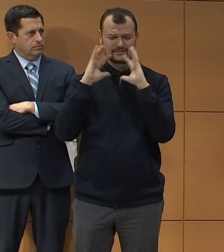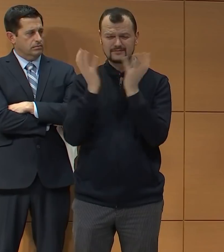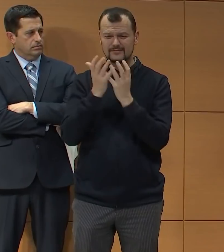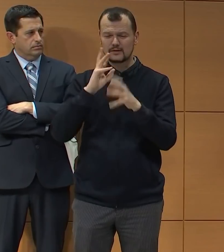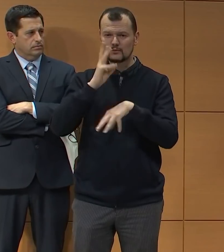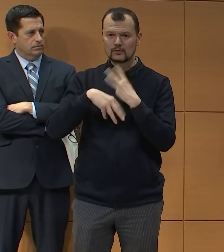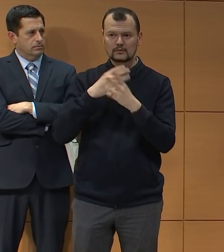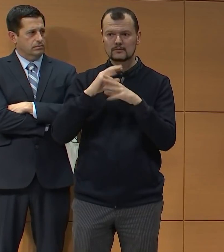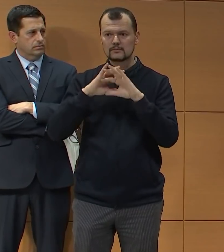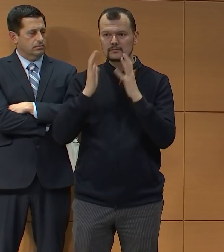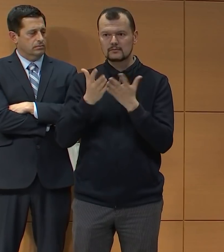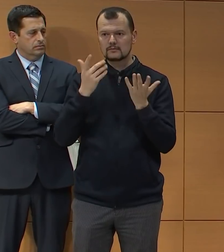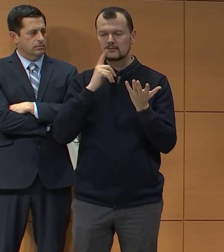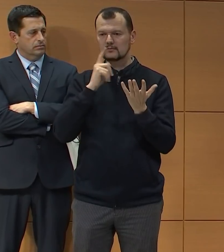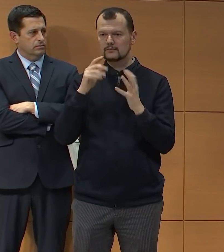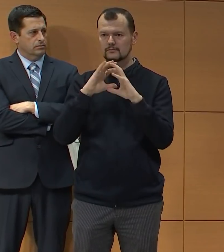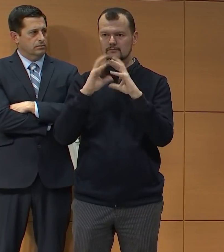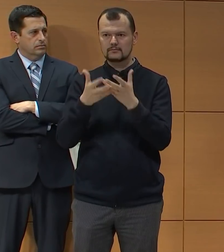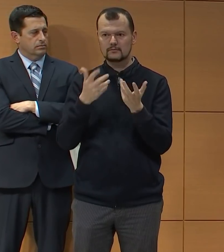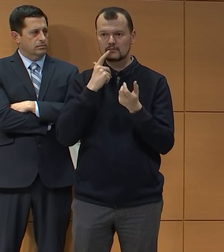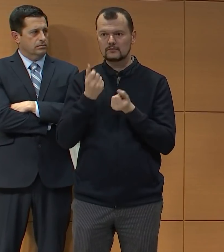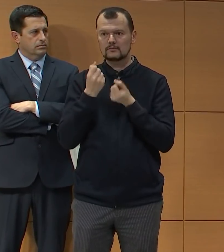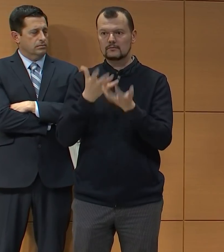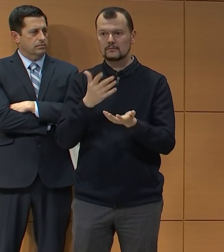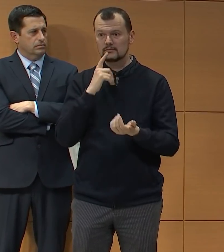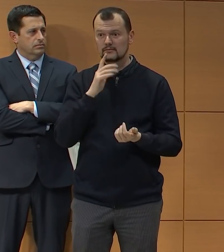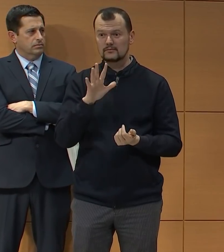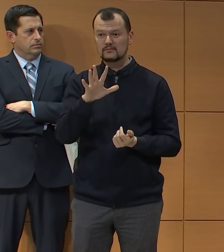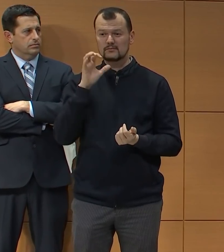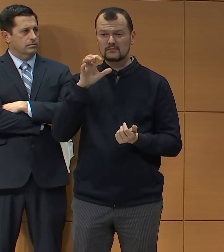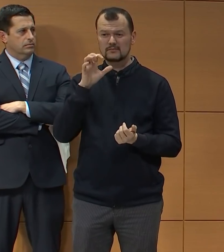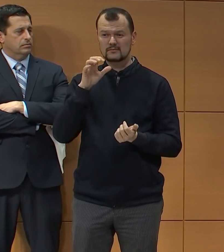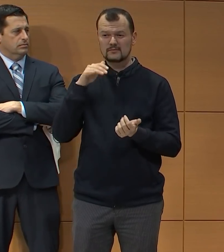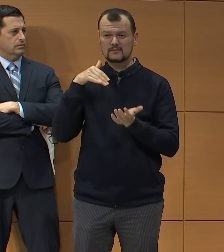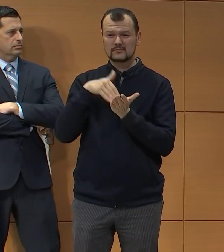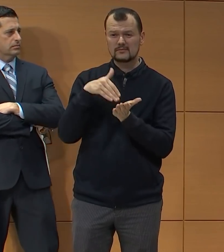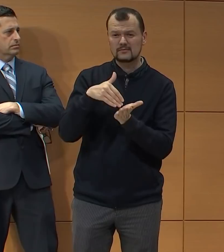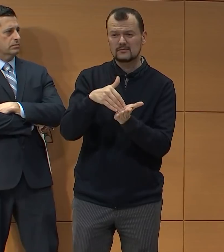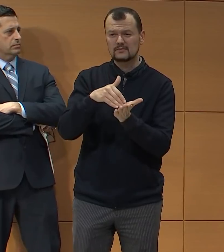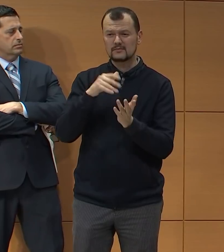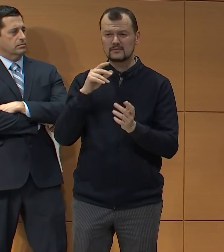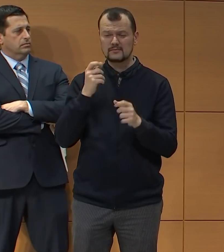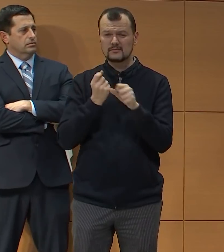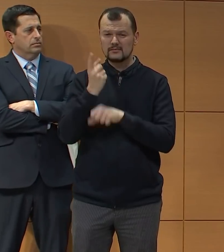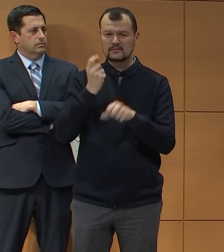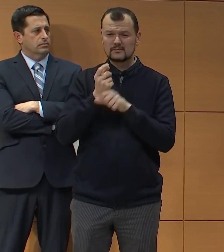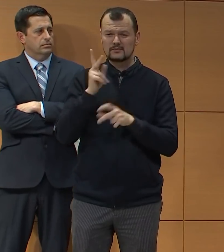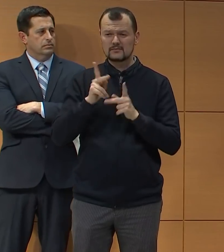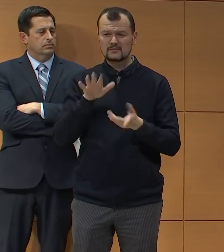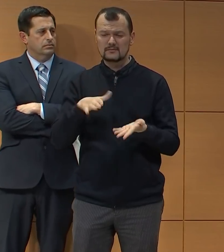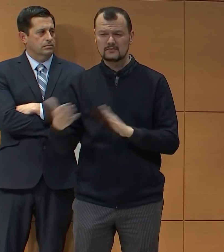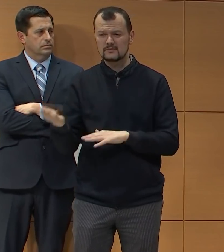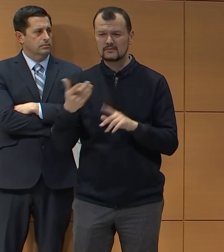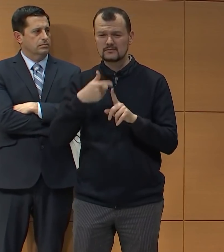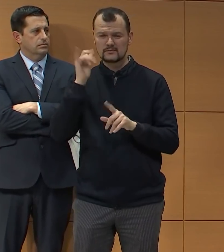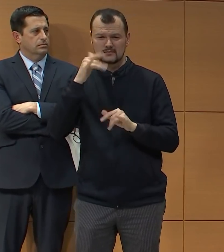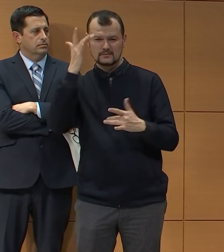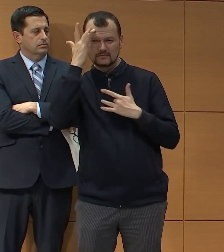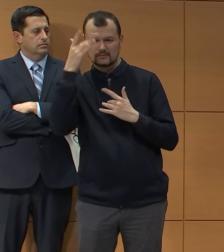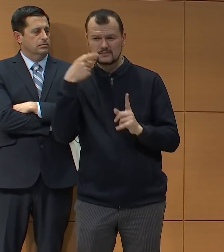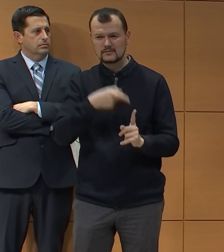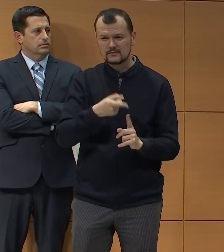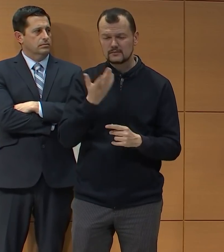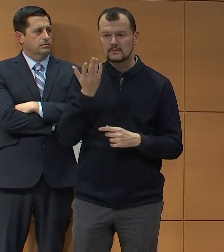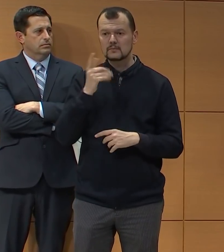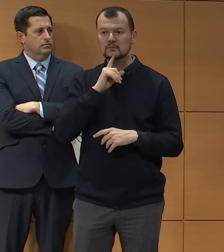the statistics say, but 500,000 or so deaths every year. It's something that we've become comfortable with. Many of us